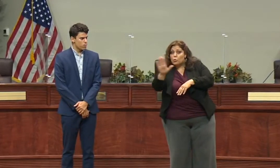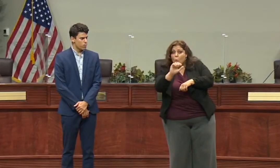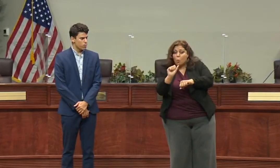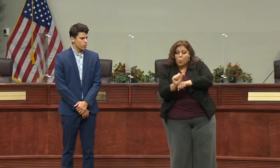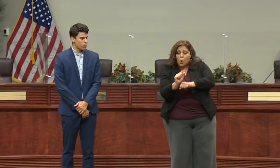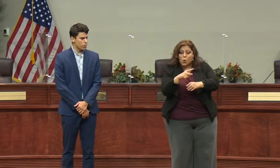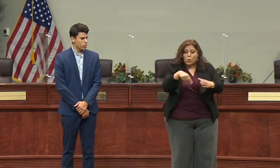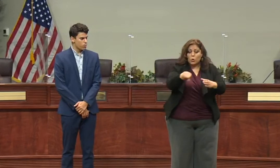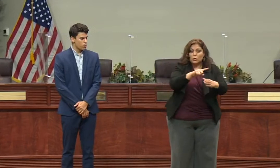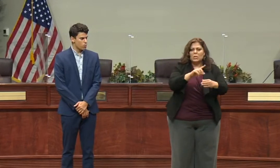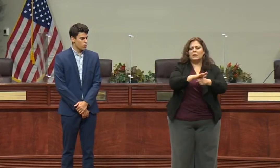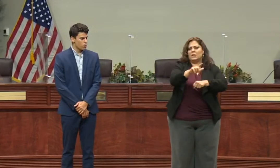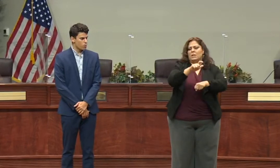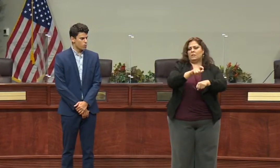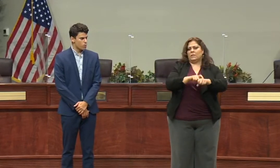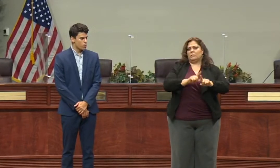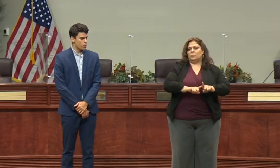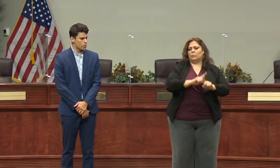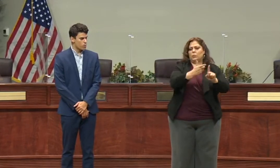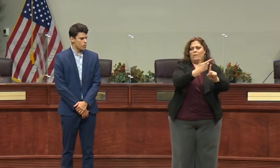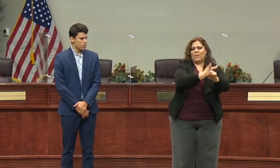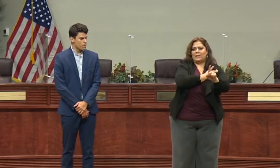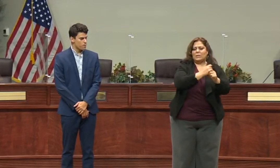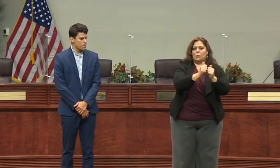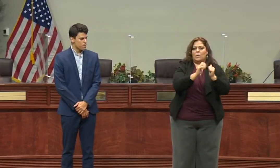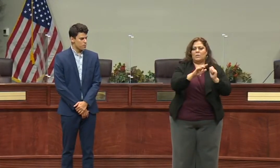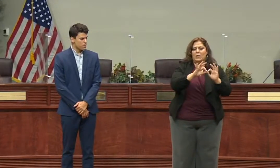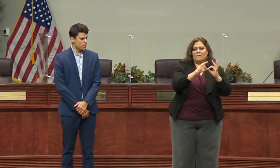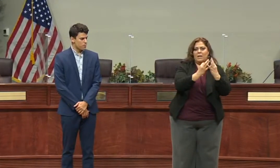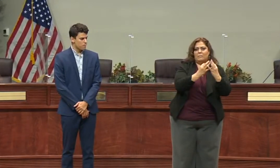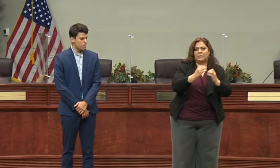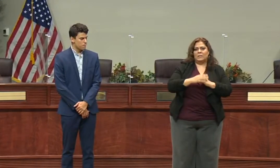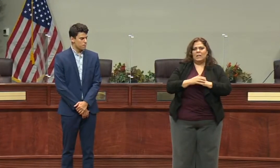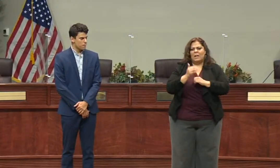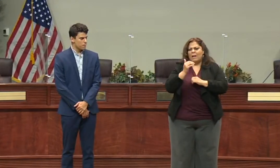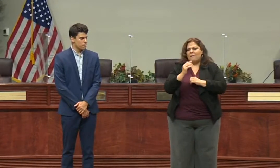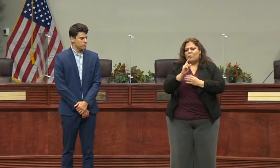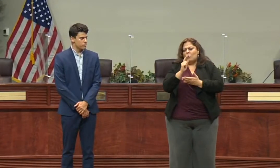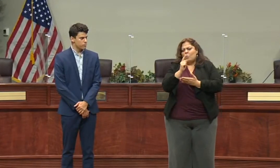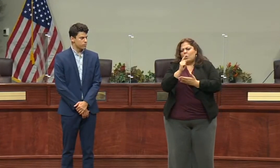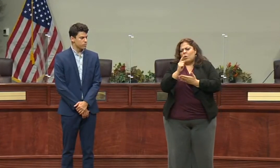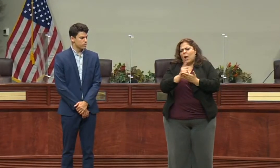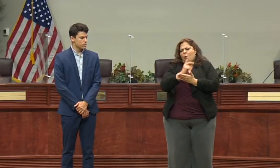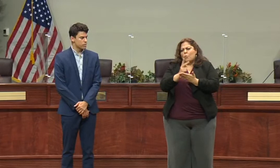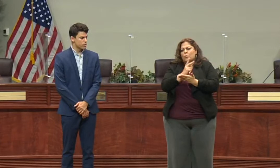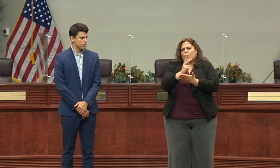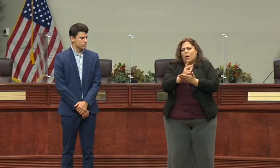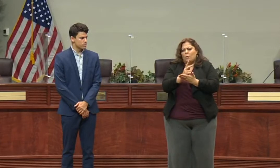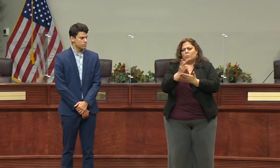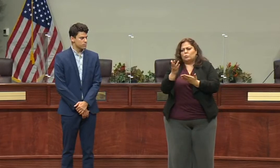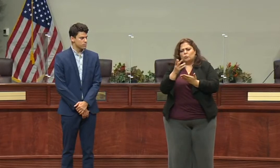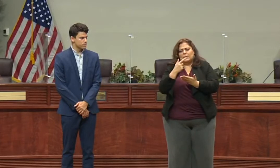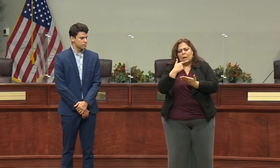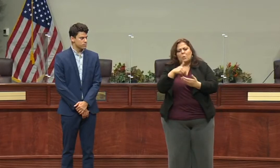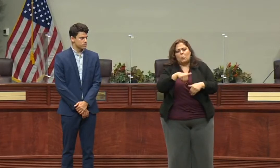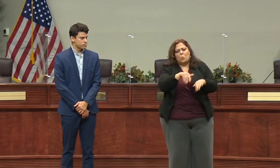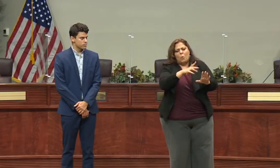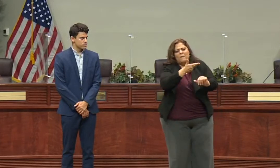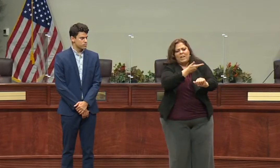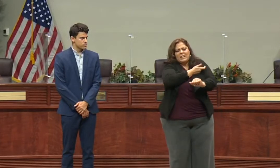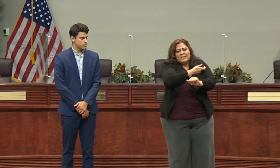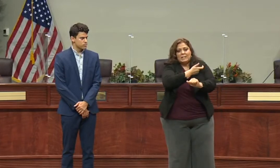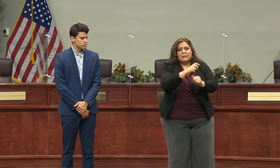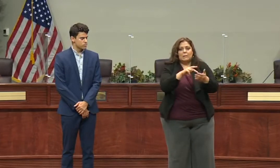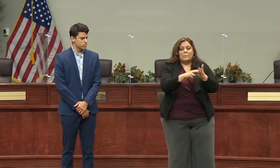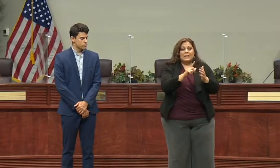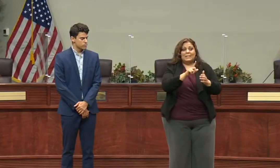and to get their family vaccinated. A couple of hours today for a vaccine is going to prevent 14 days of isolation